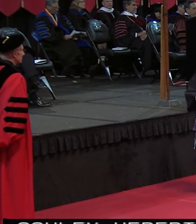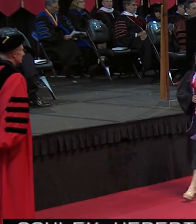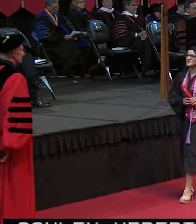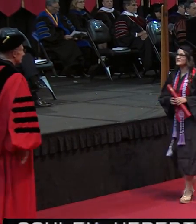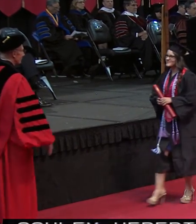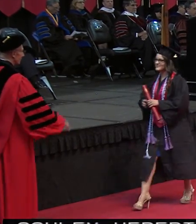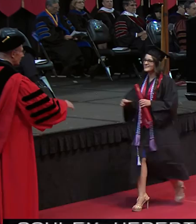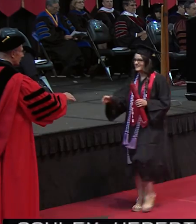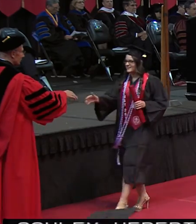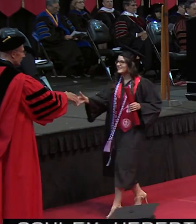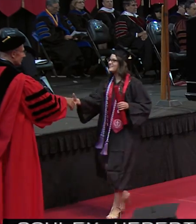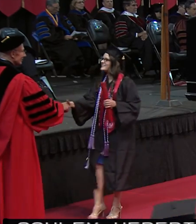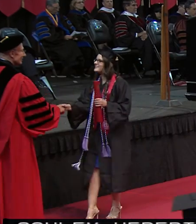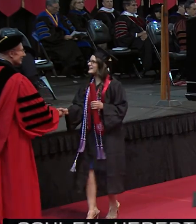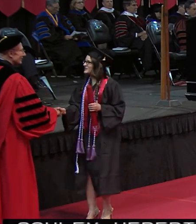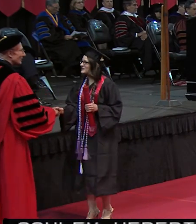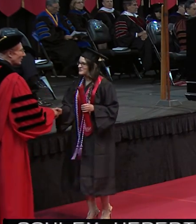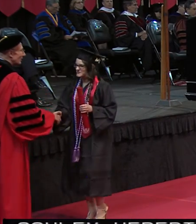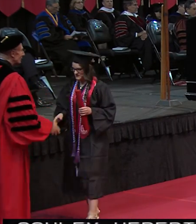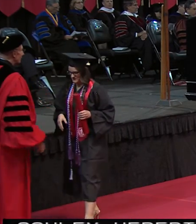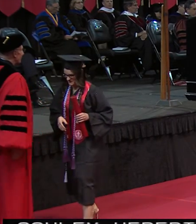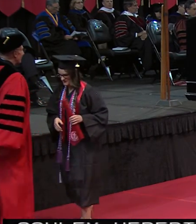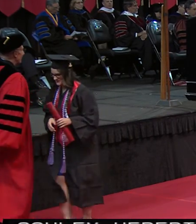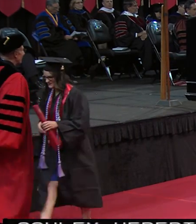Bianca Blanchet Joseph.